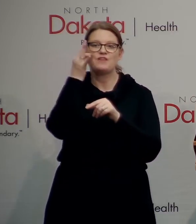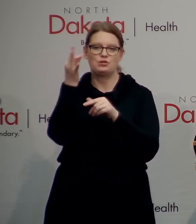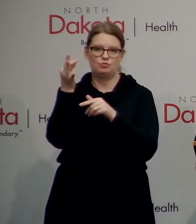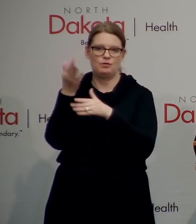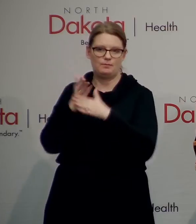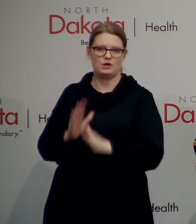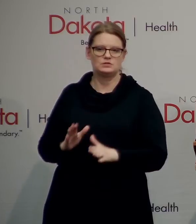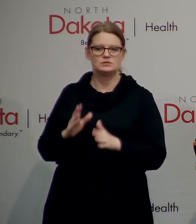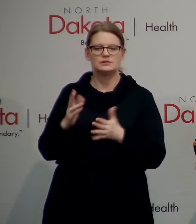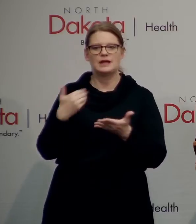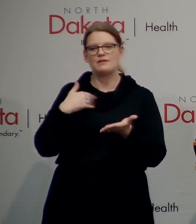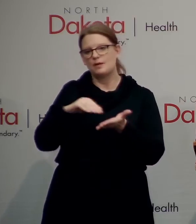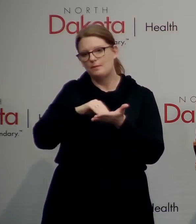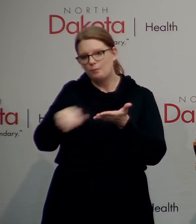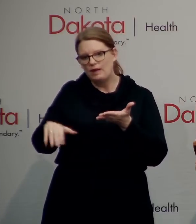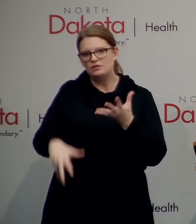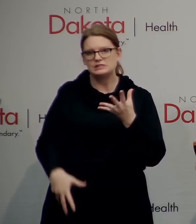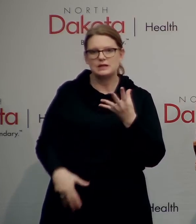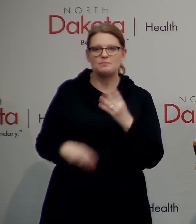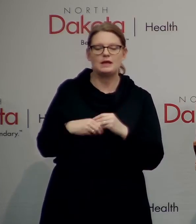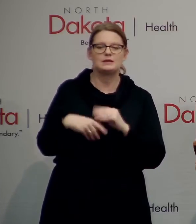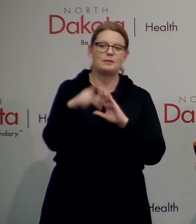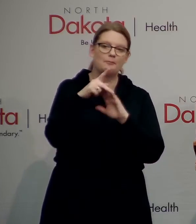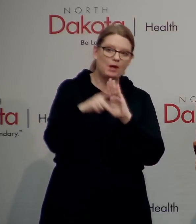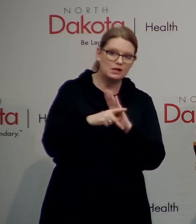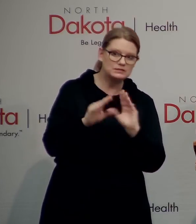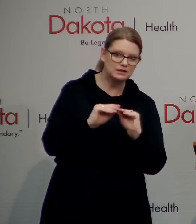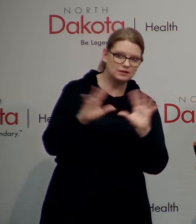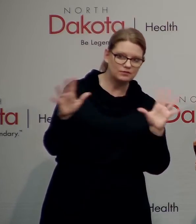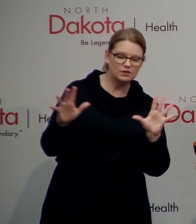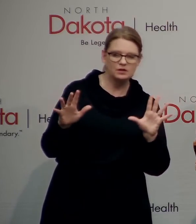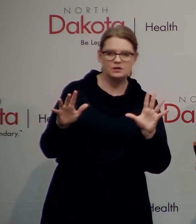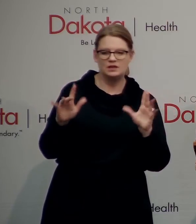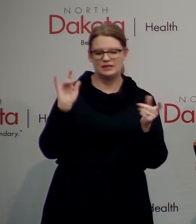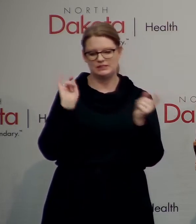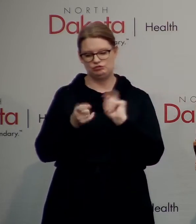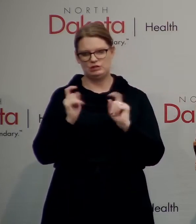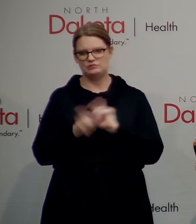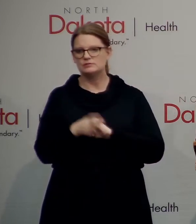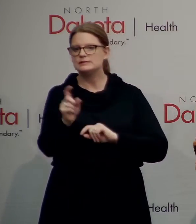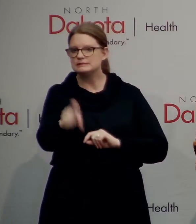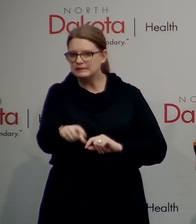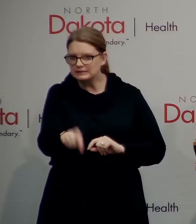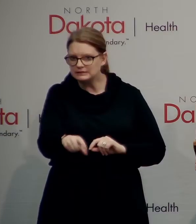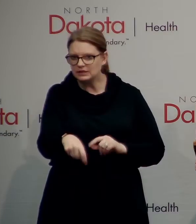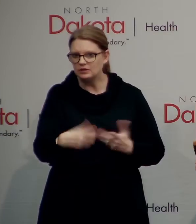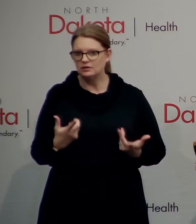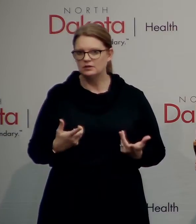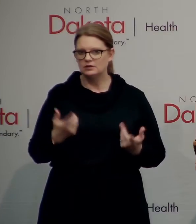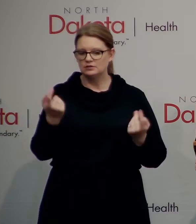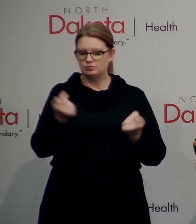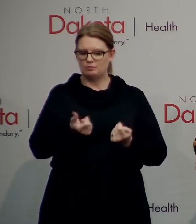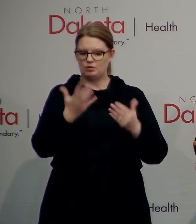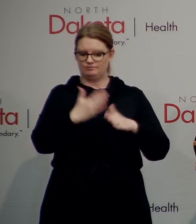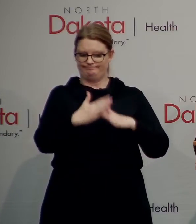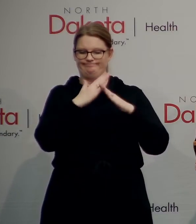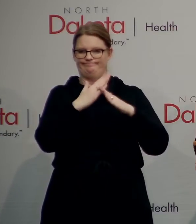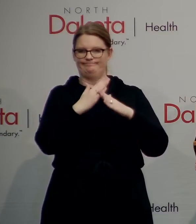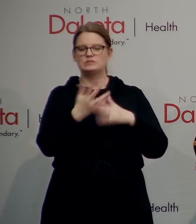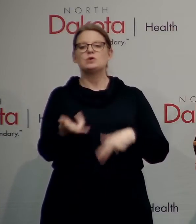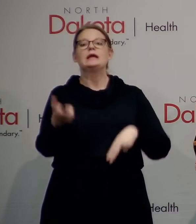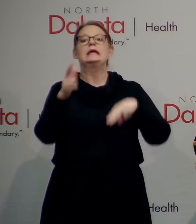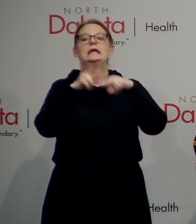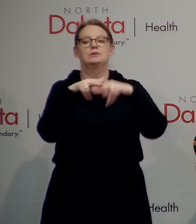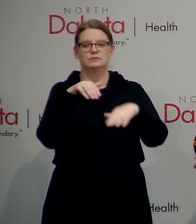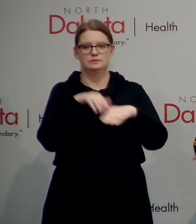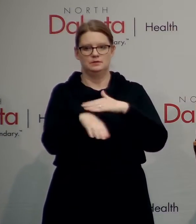pursue waivers, amendments, policy clarifications, and other changes to hopefully remove barriers that will increase access to